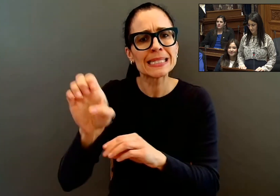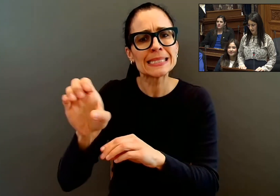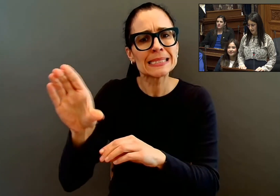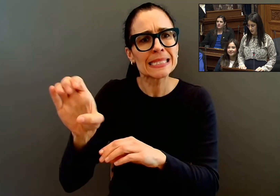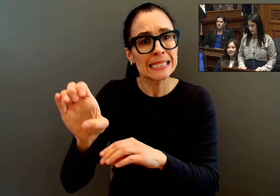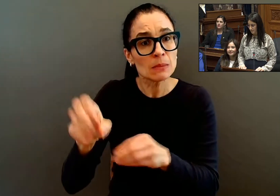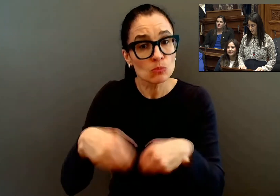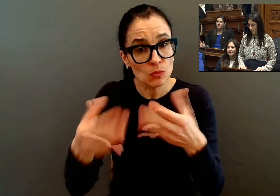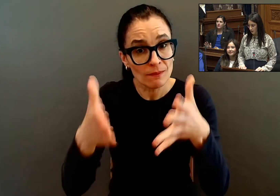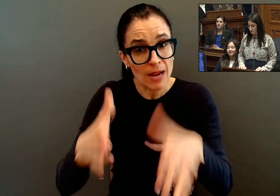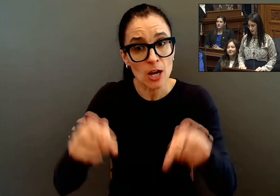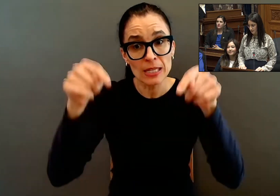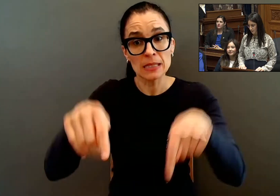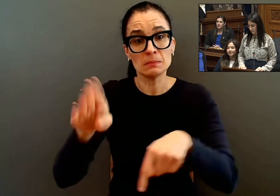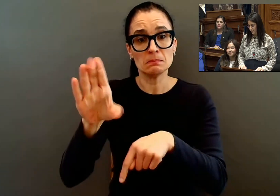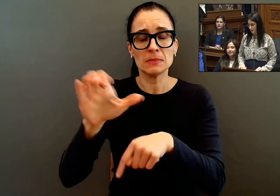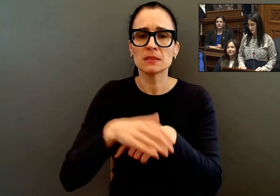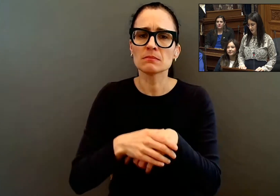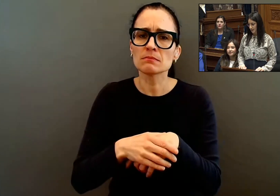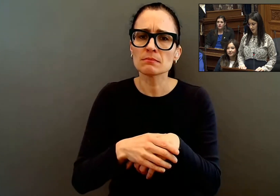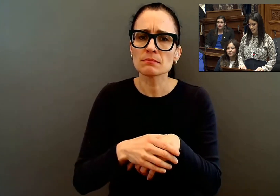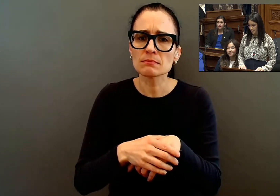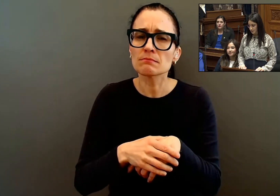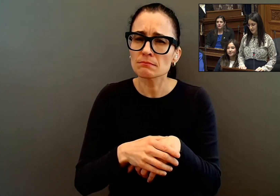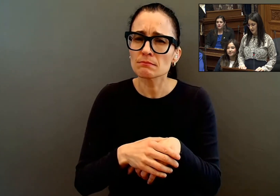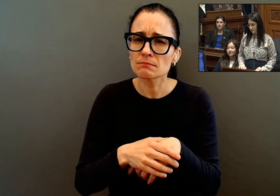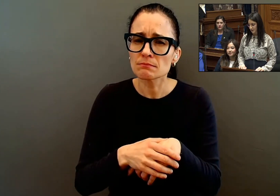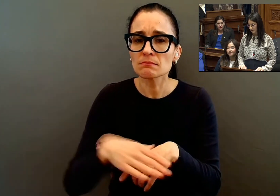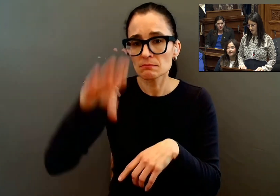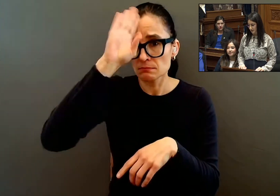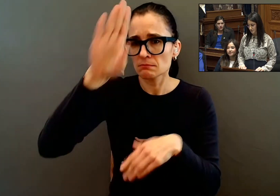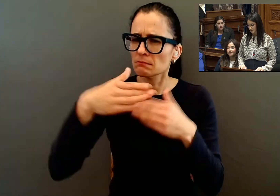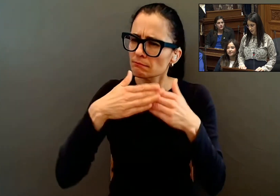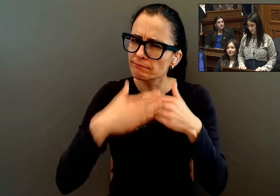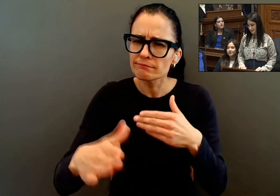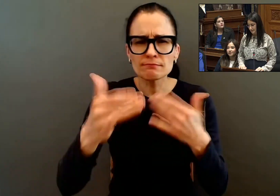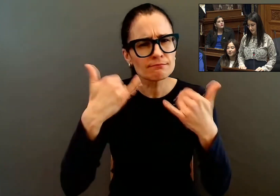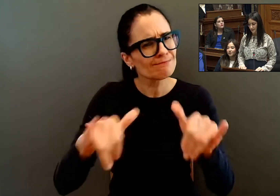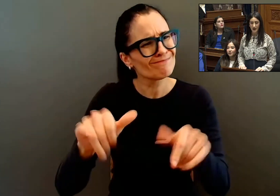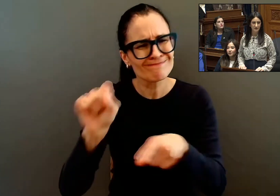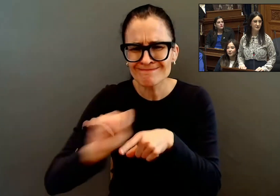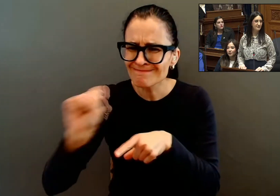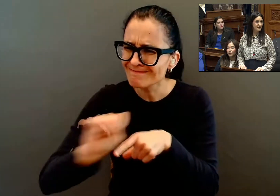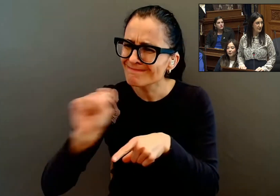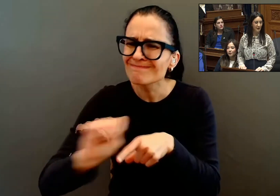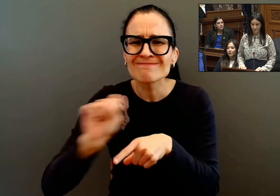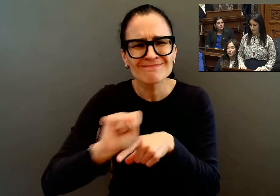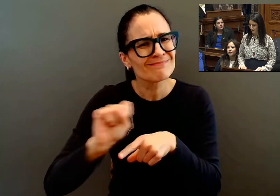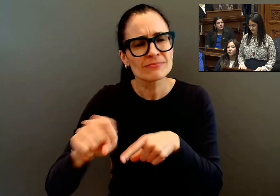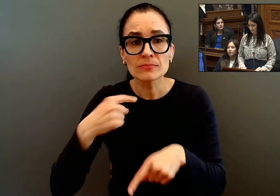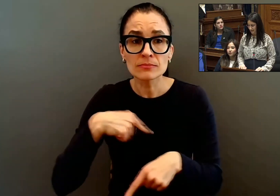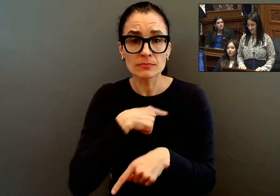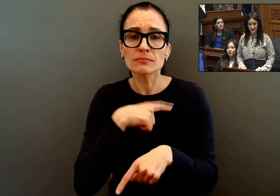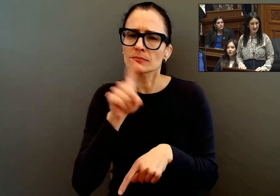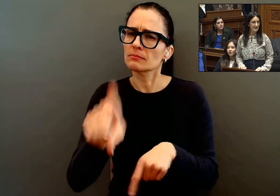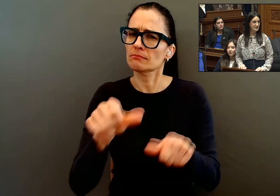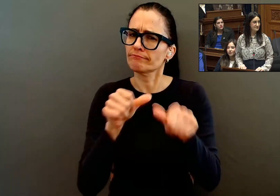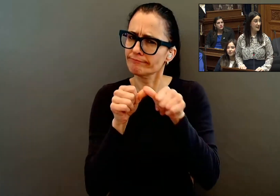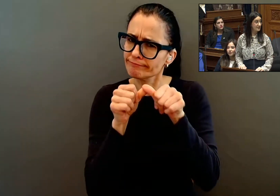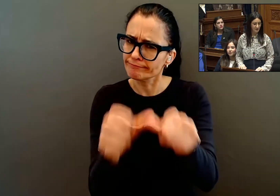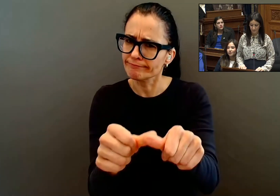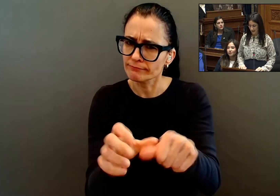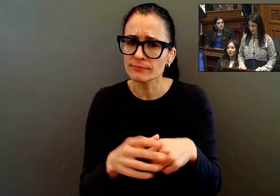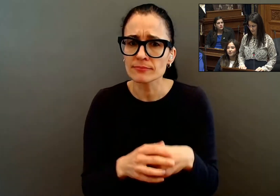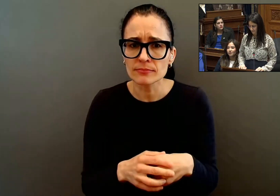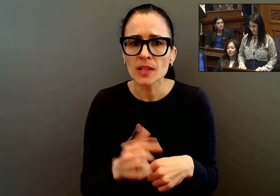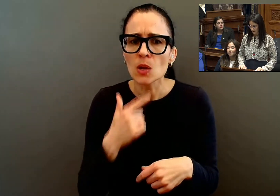work. I cannot thank all childcare providers and early childhood educators throughout BC enough for their hard work, dedication,